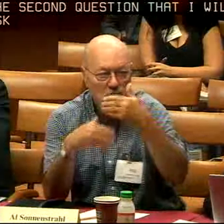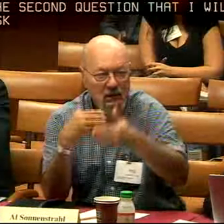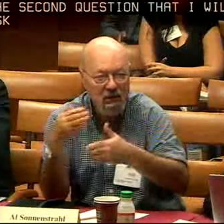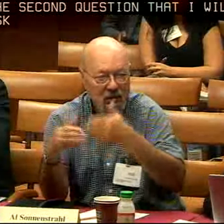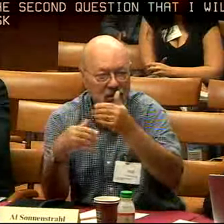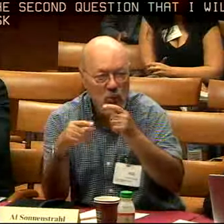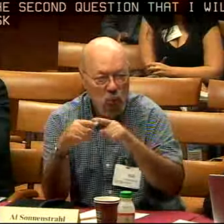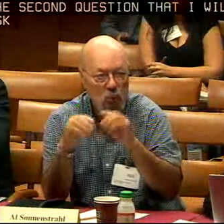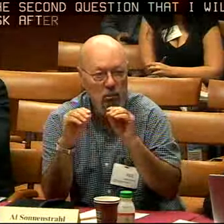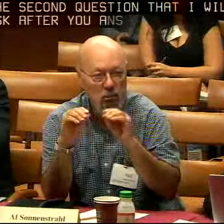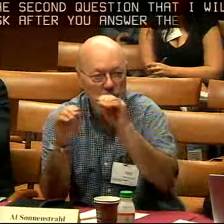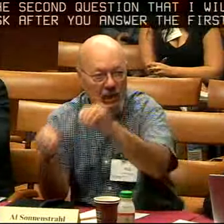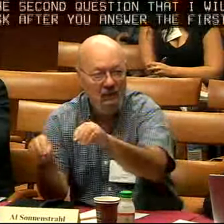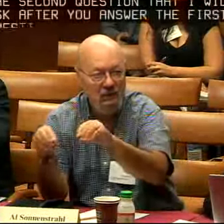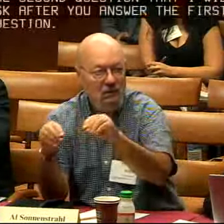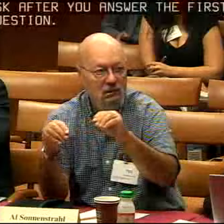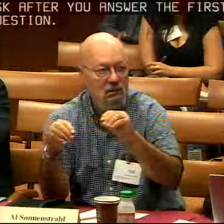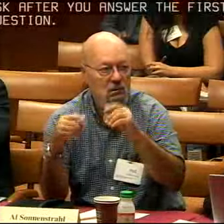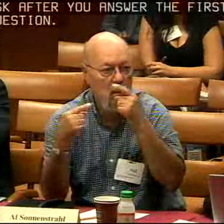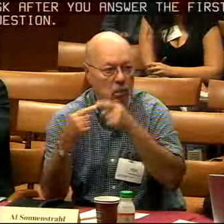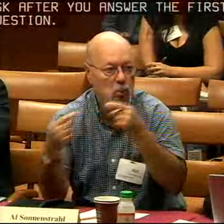So what is the process to place